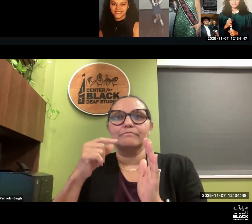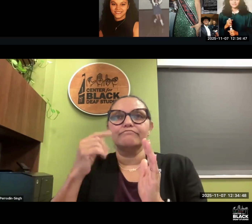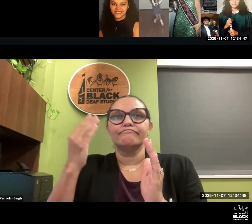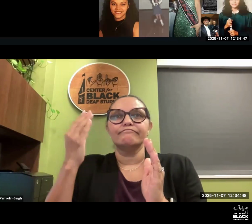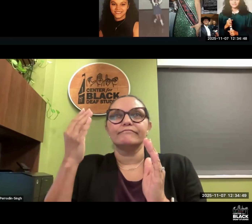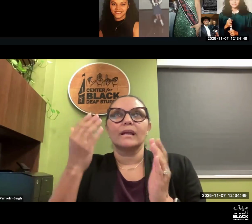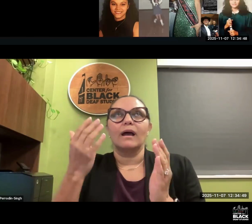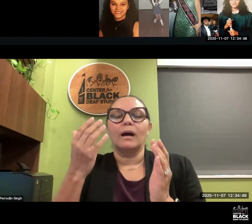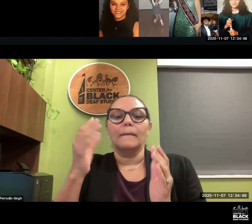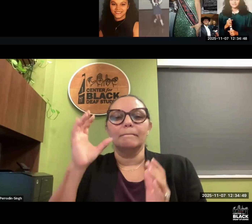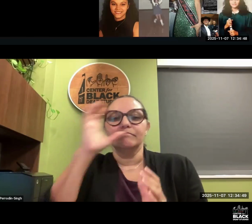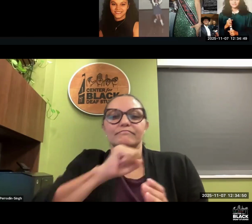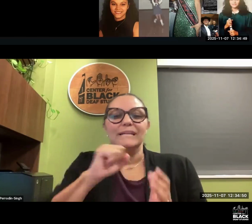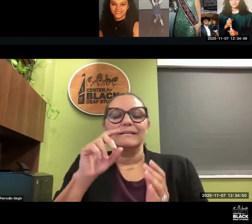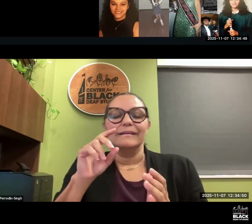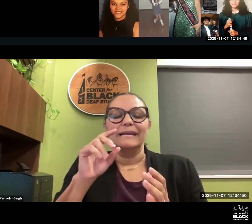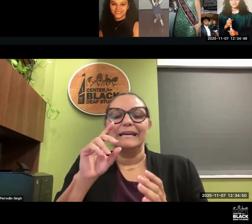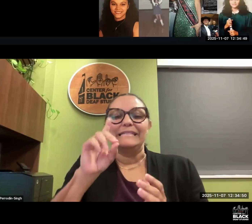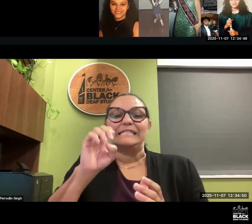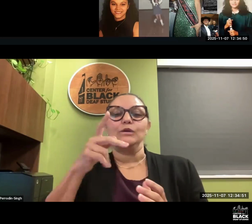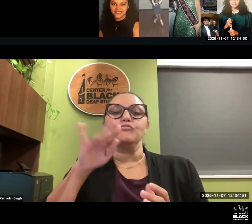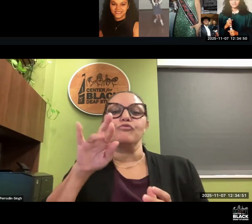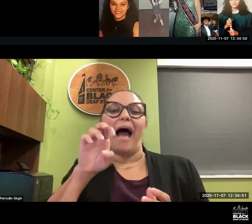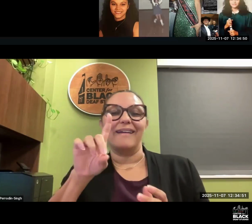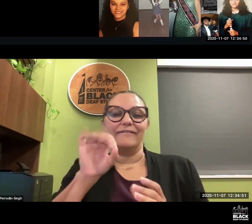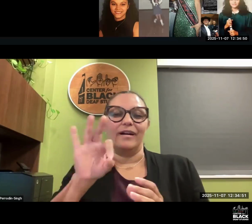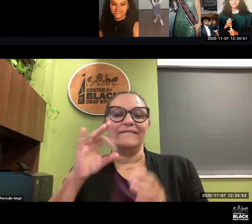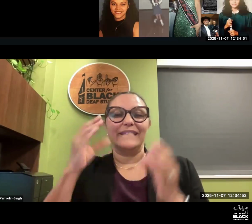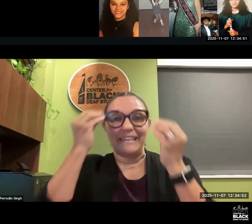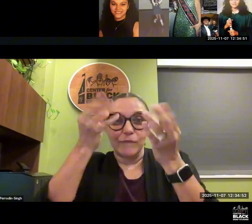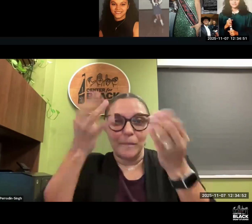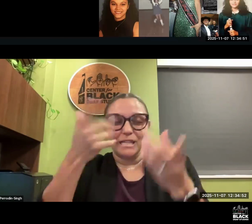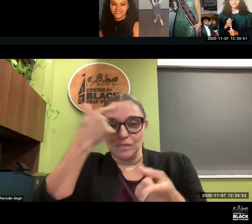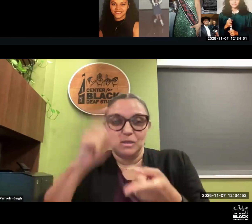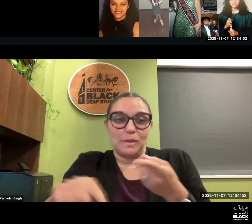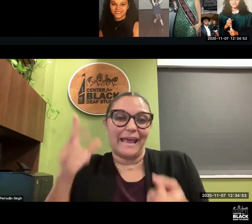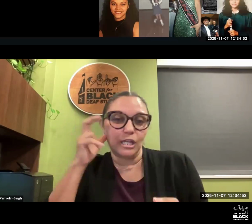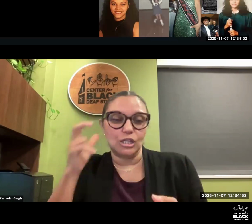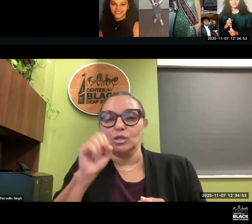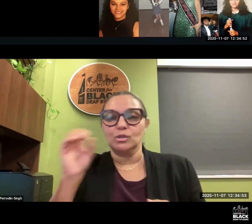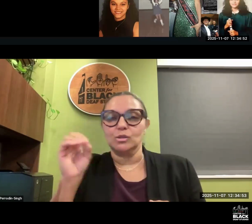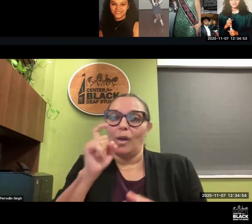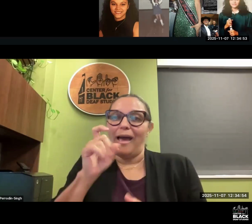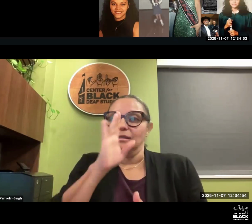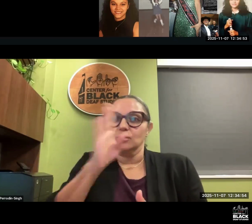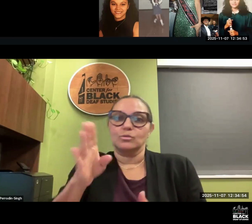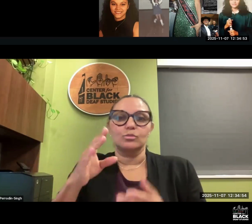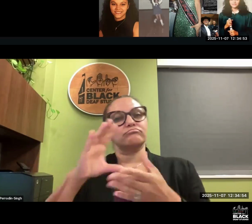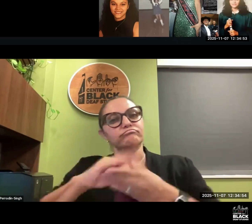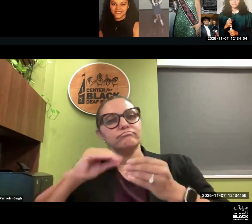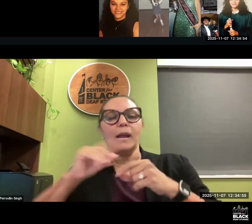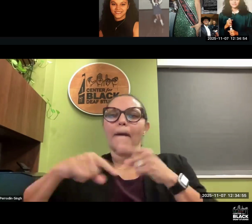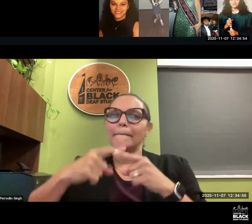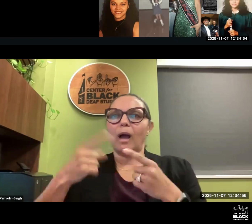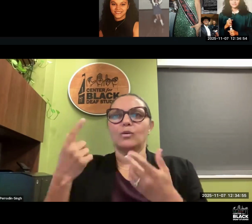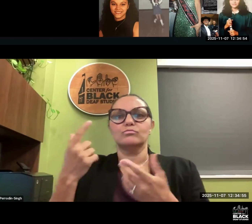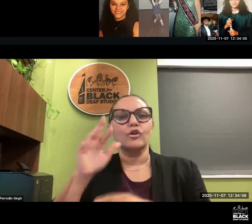a people, sometimes we are deprived of information because we don't have that